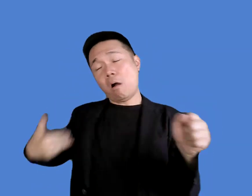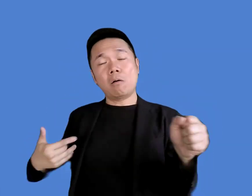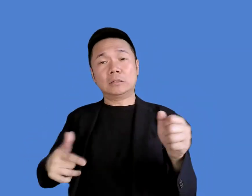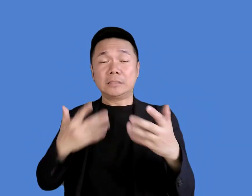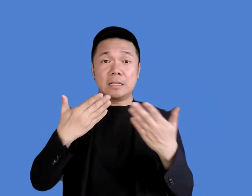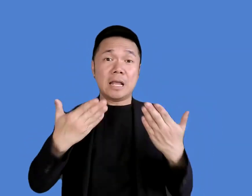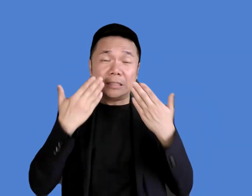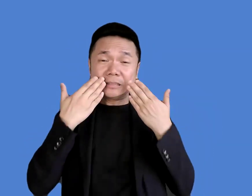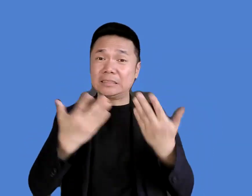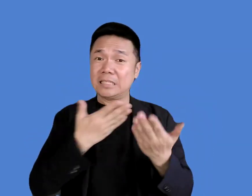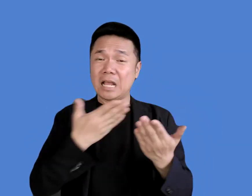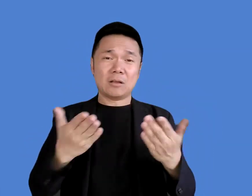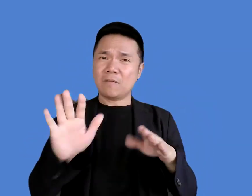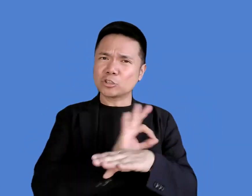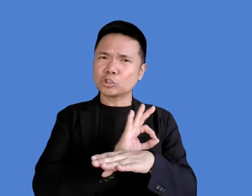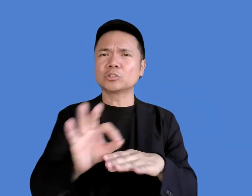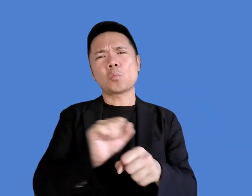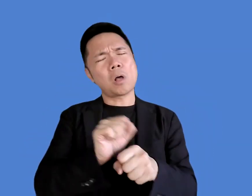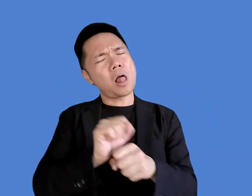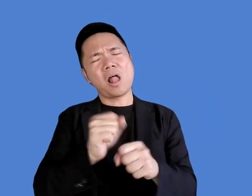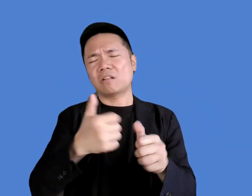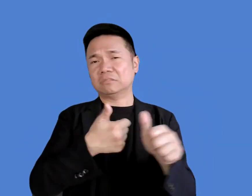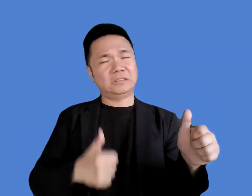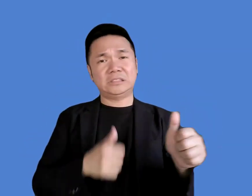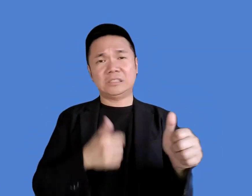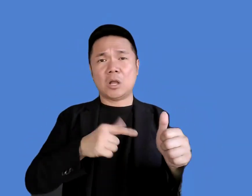across levels and functions. Women